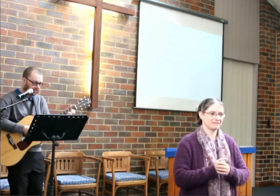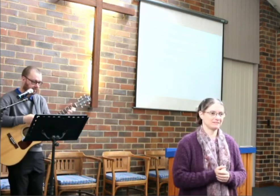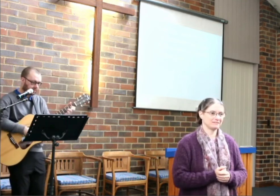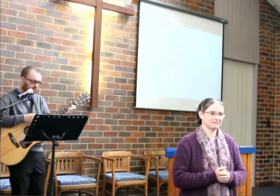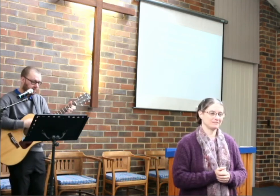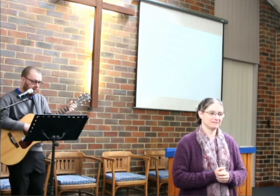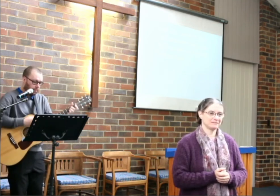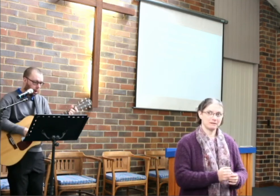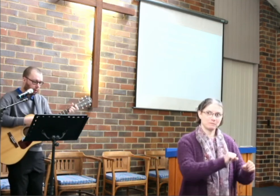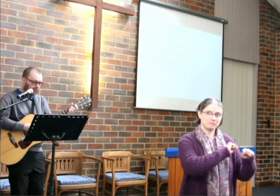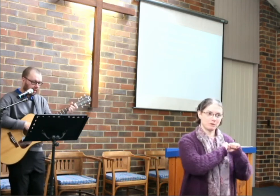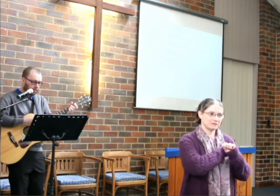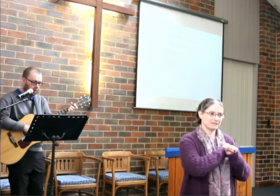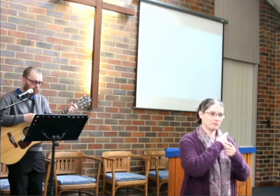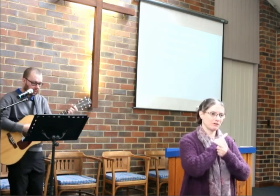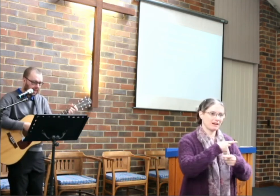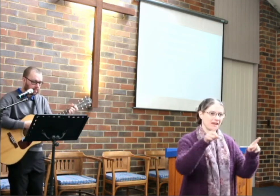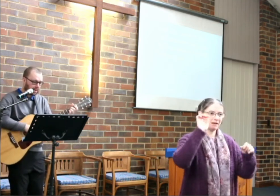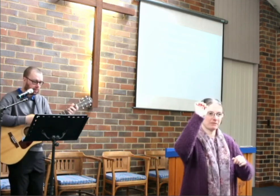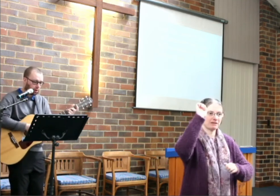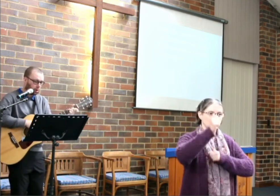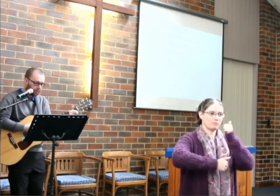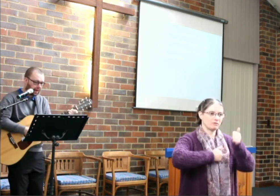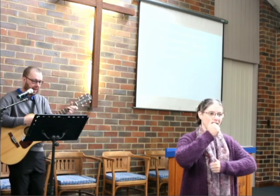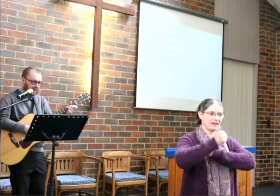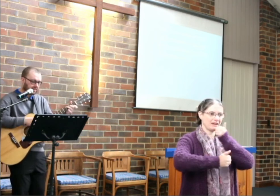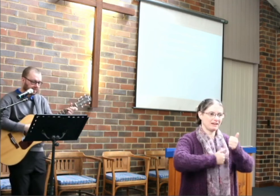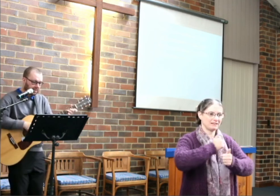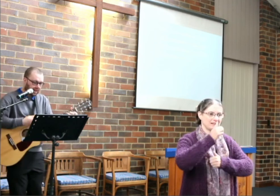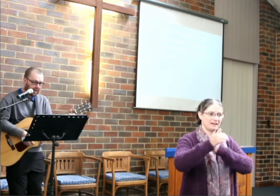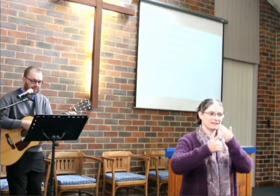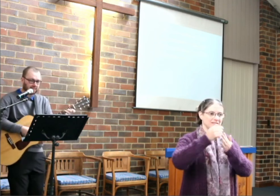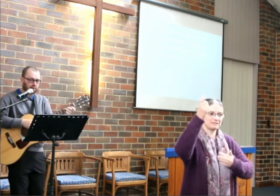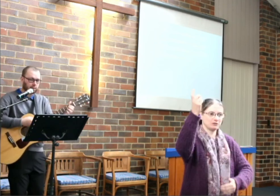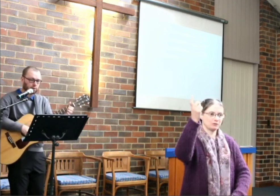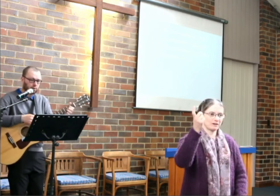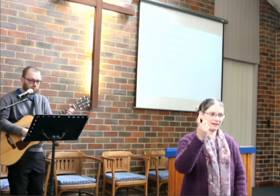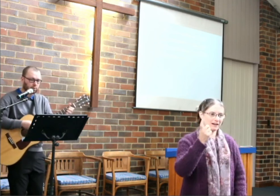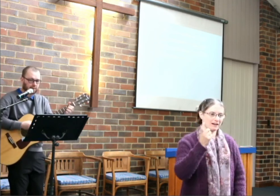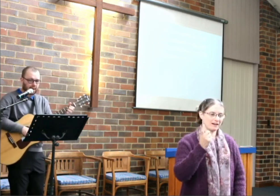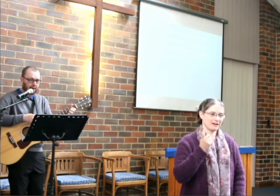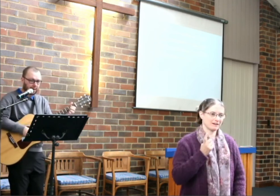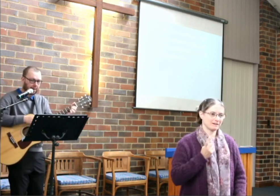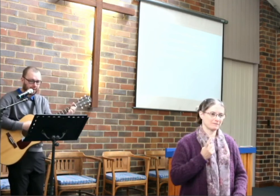ways. Boldly proclaiming your praise until you